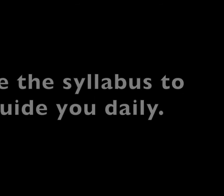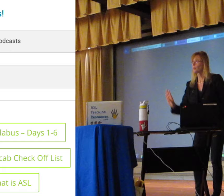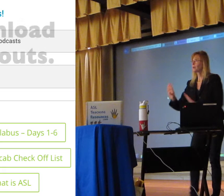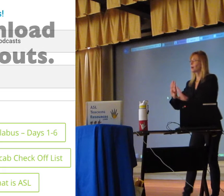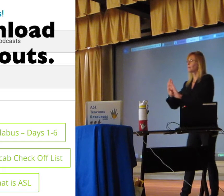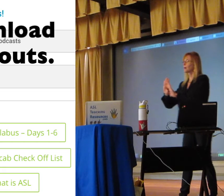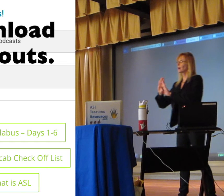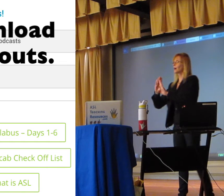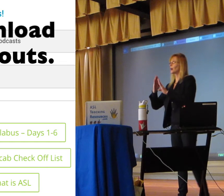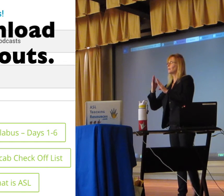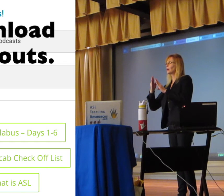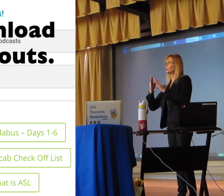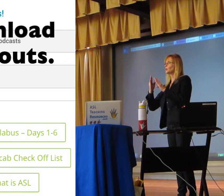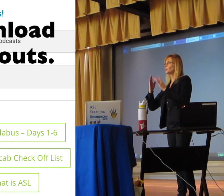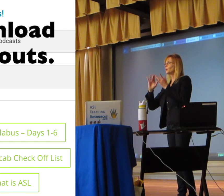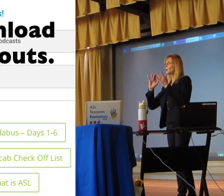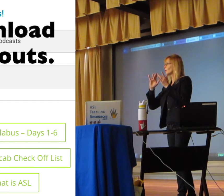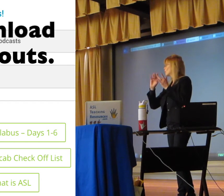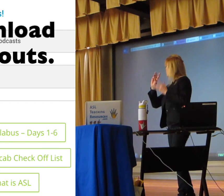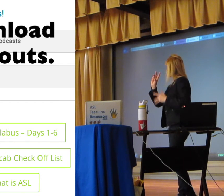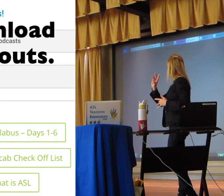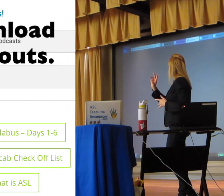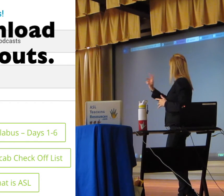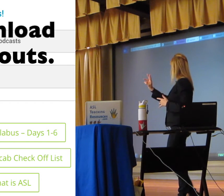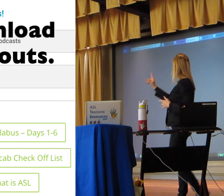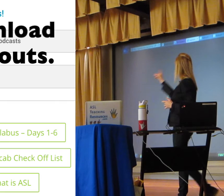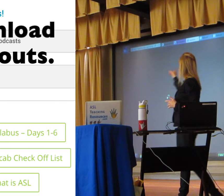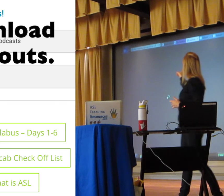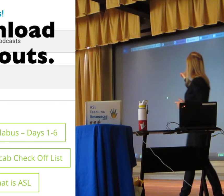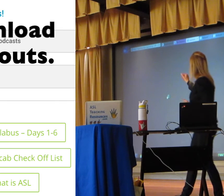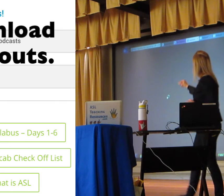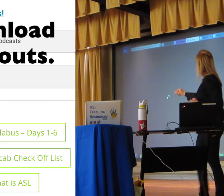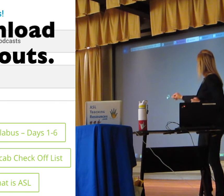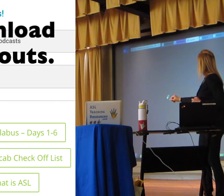Open up a new window